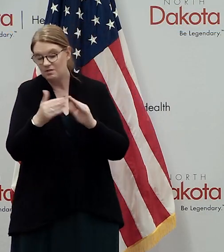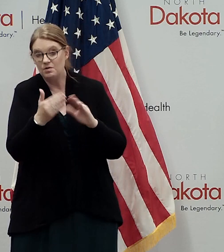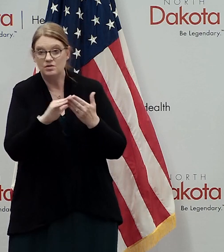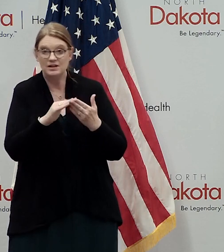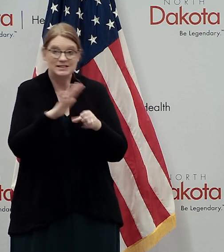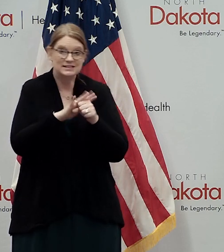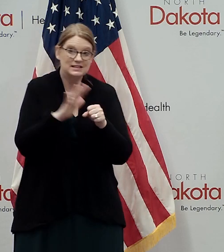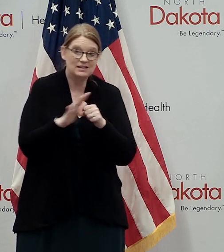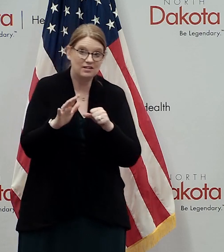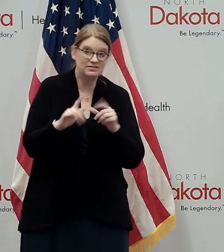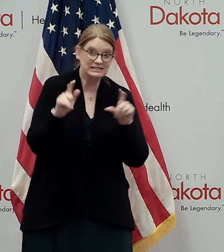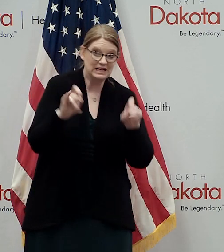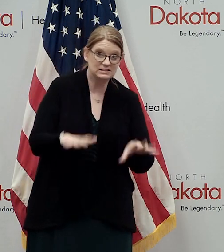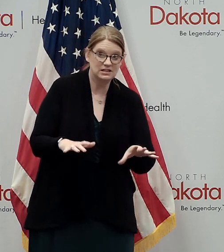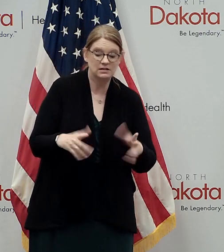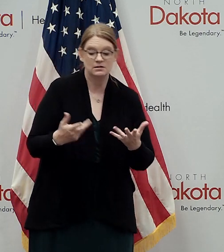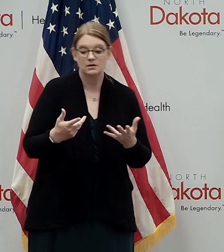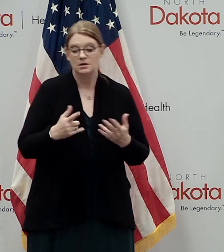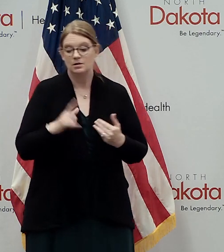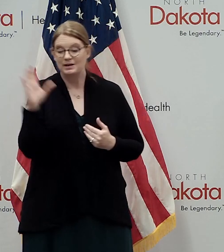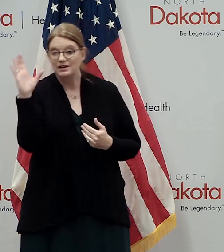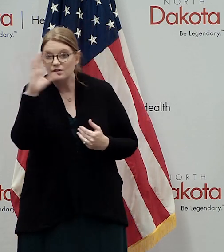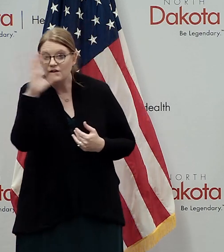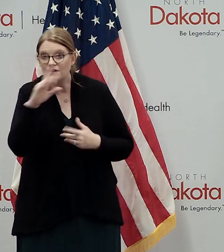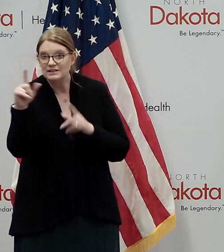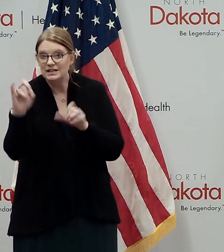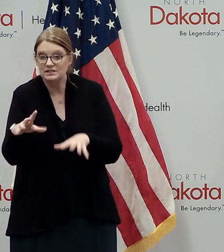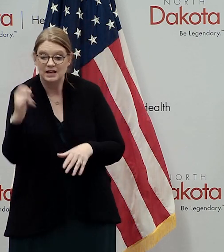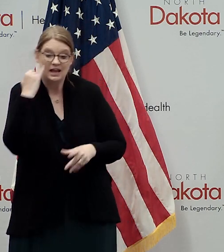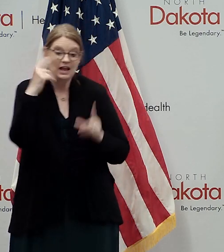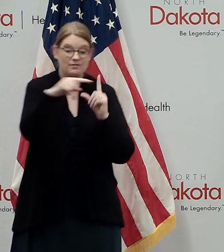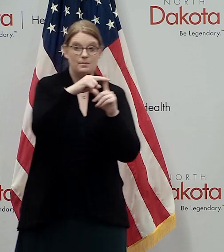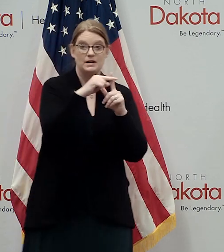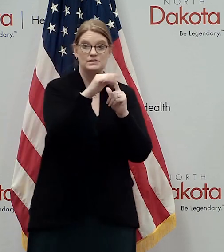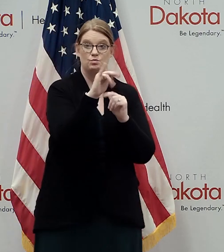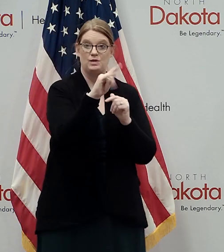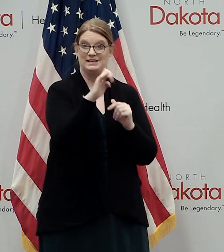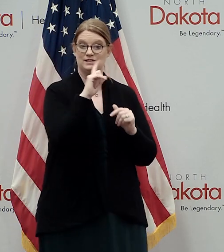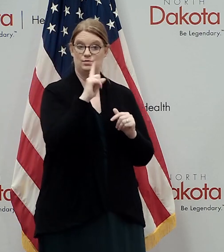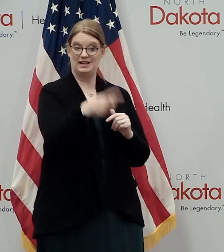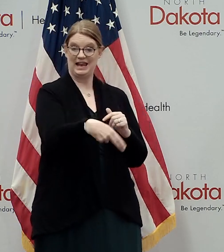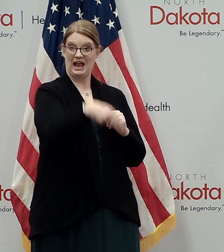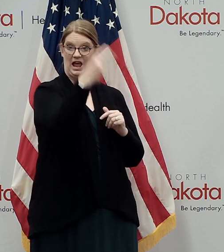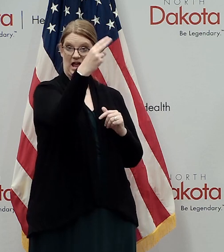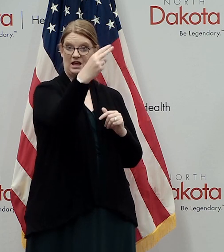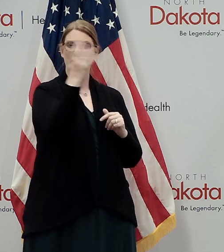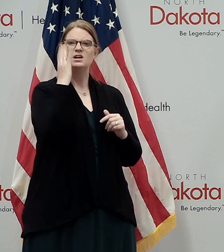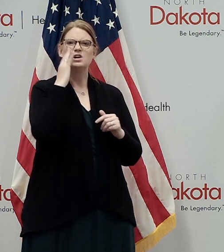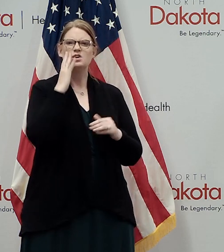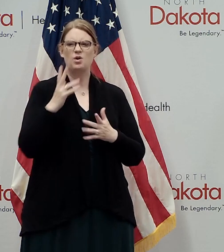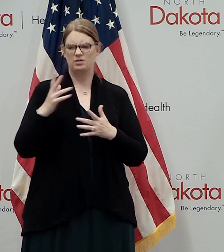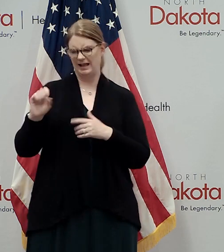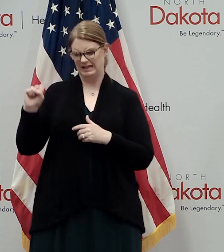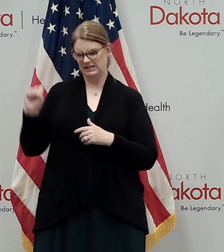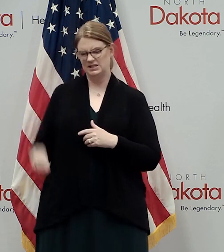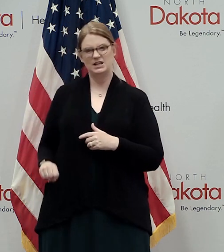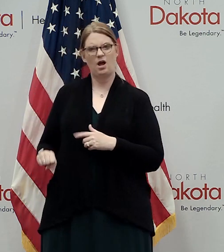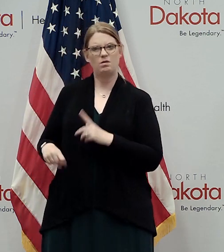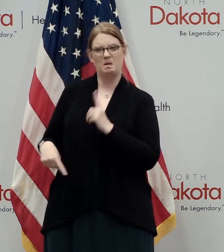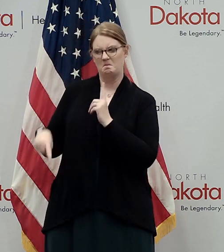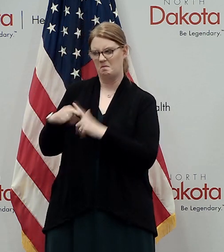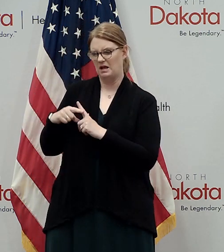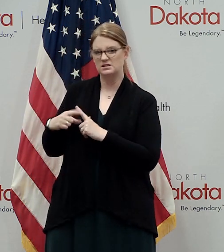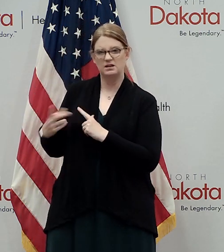find cases. If your positivity rate is really high, like in some of these outbreak rates down south, it